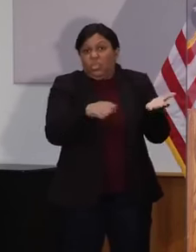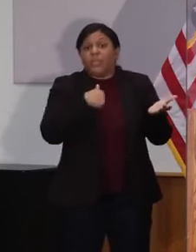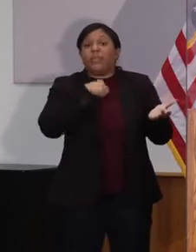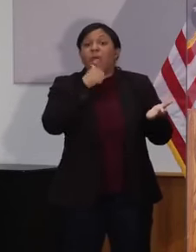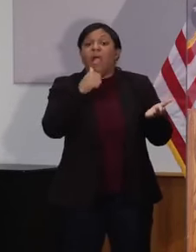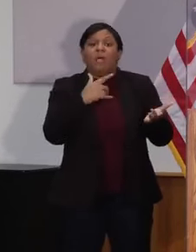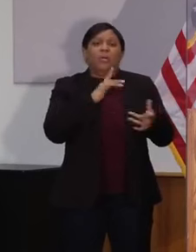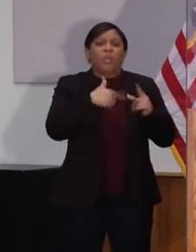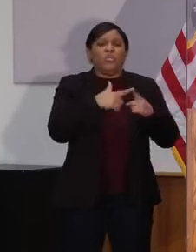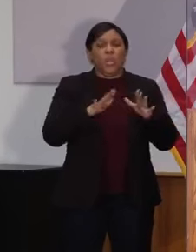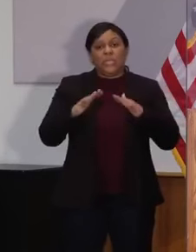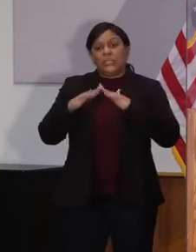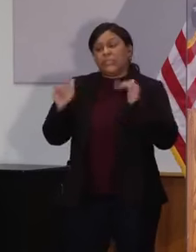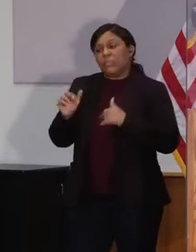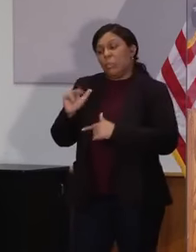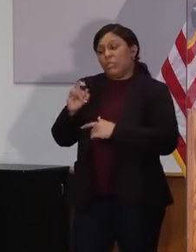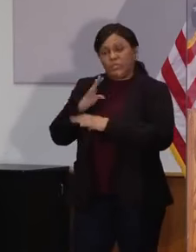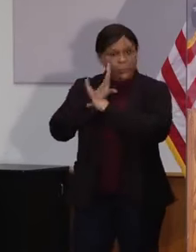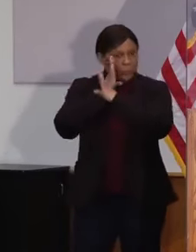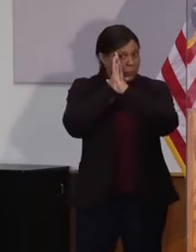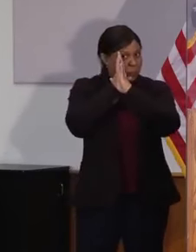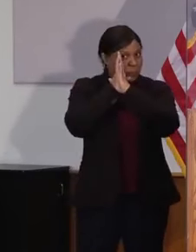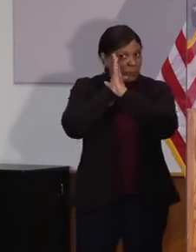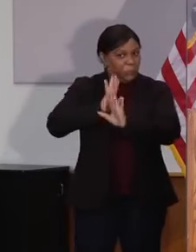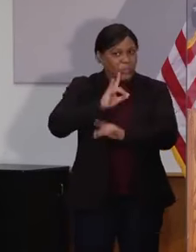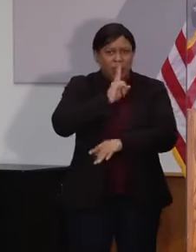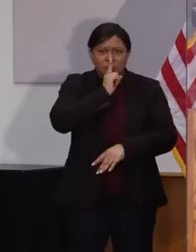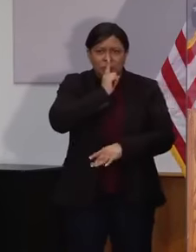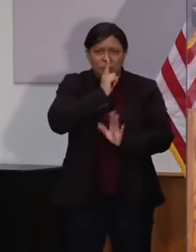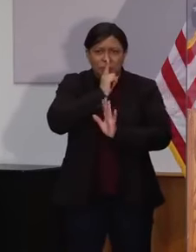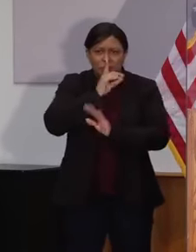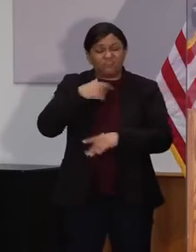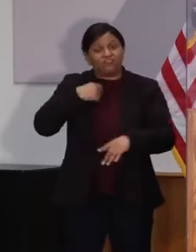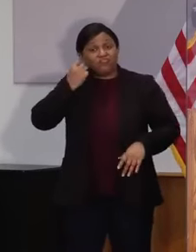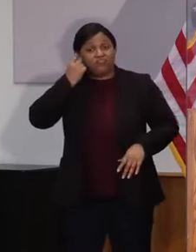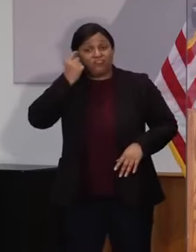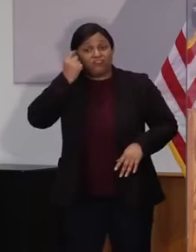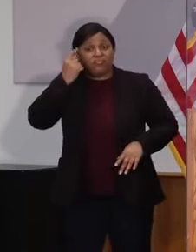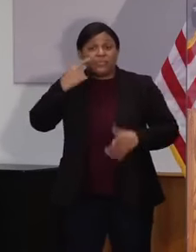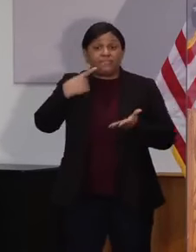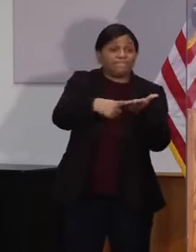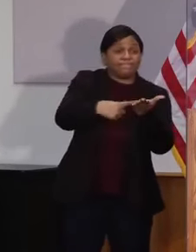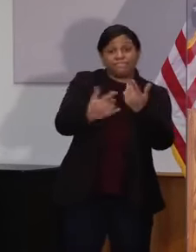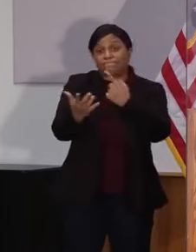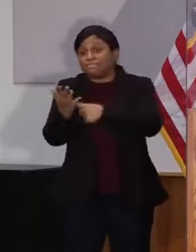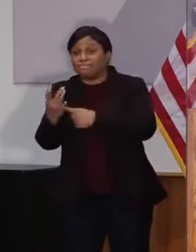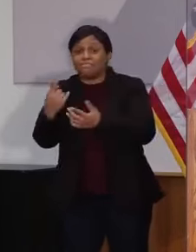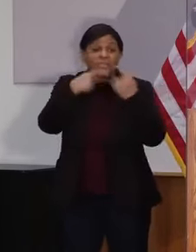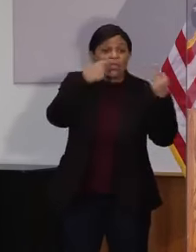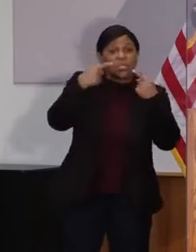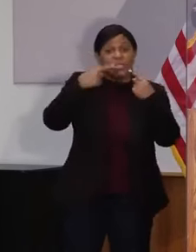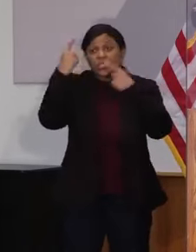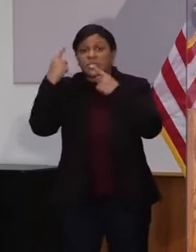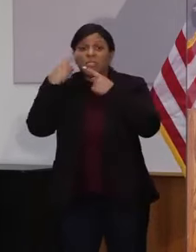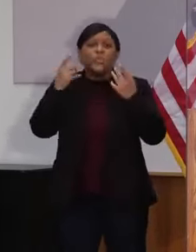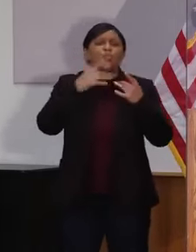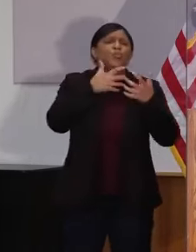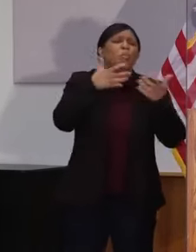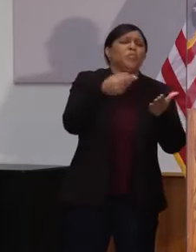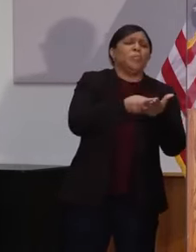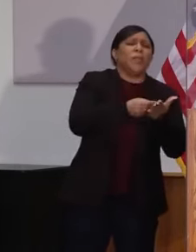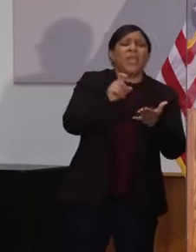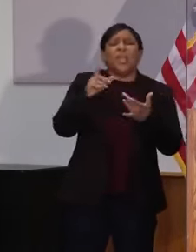shy away from what happened here. I understand that there's a debate going on here that some people might feel like we're giving more money to the police. My job